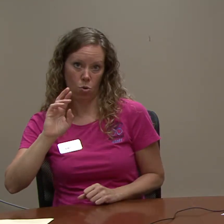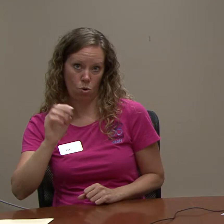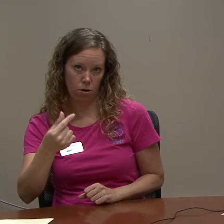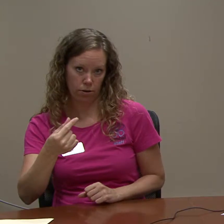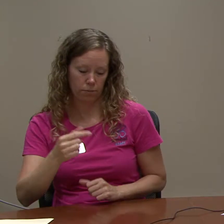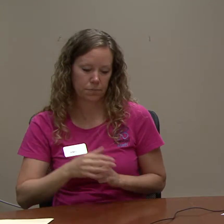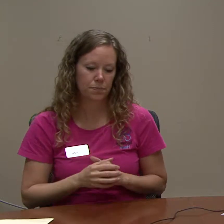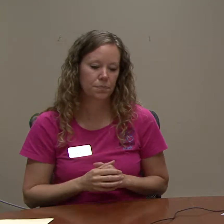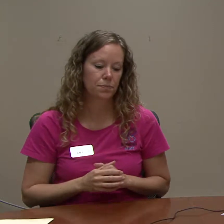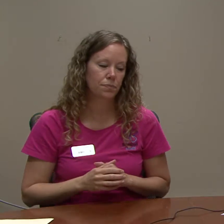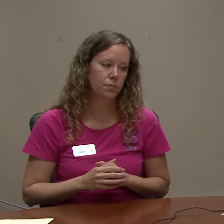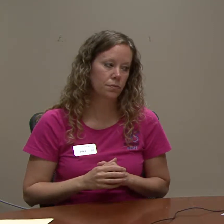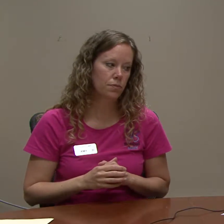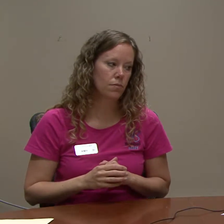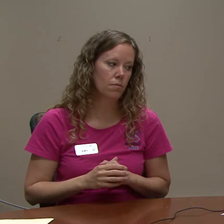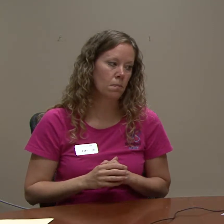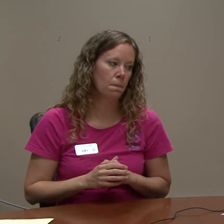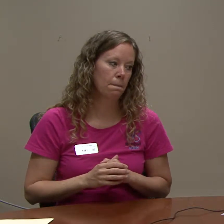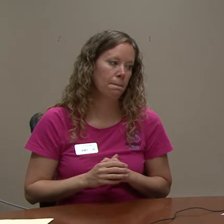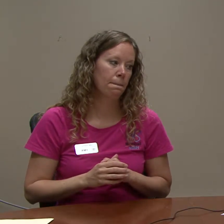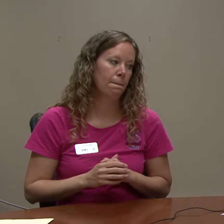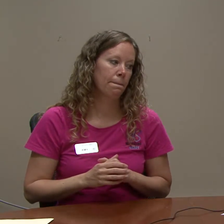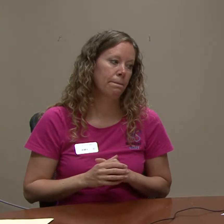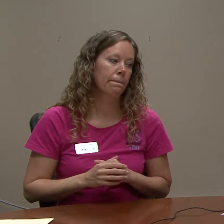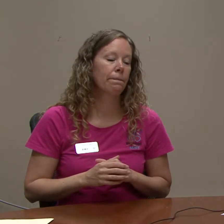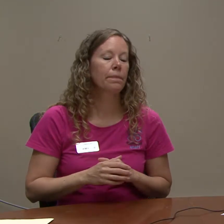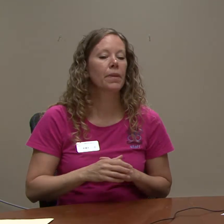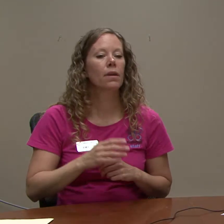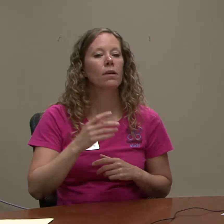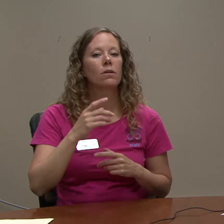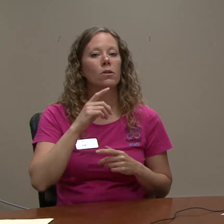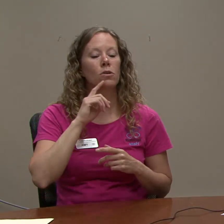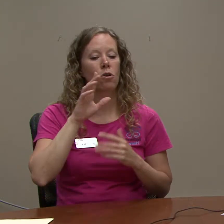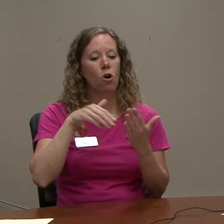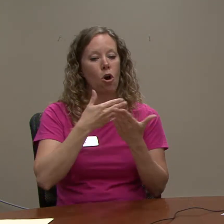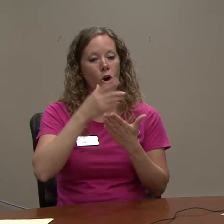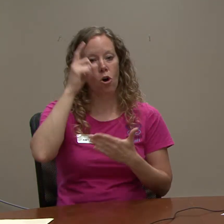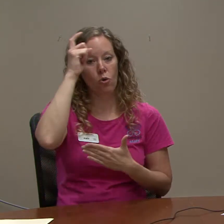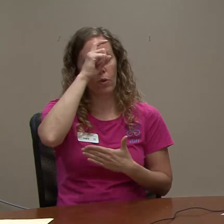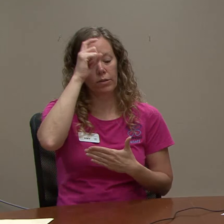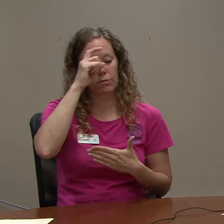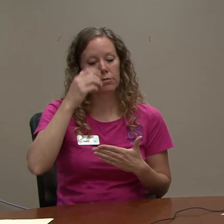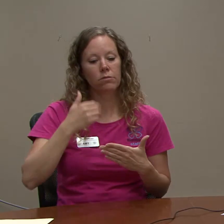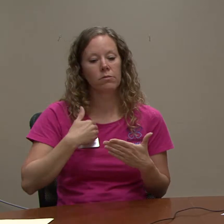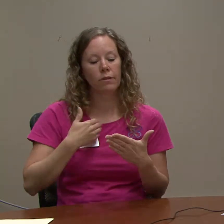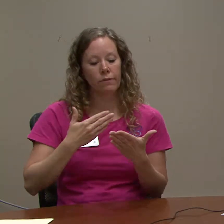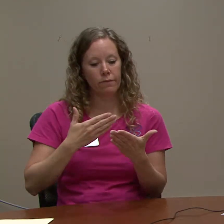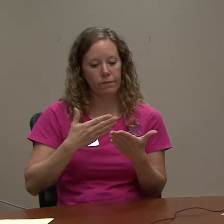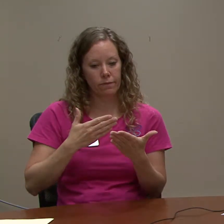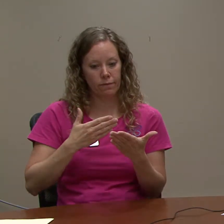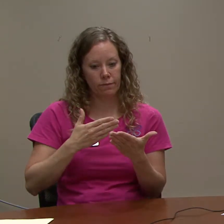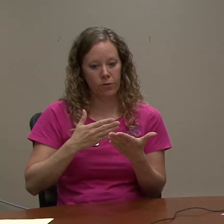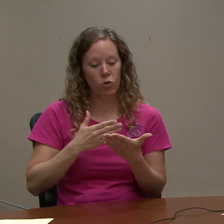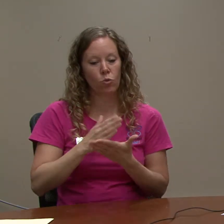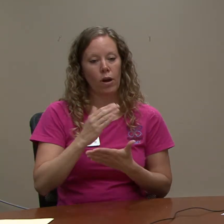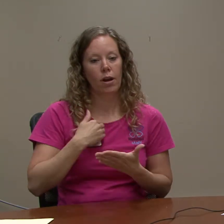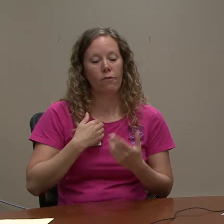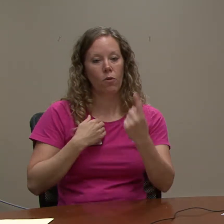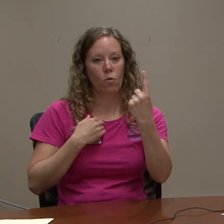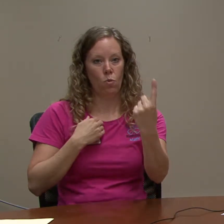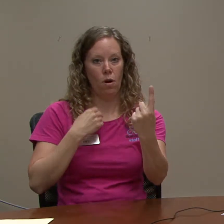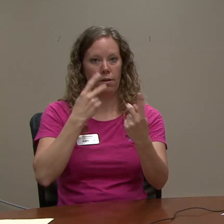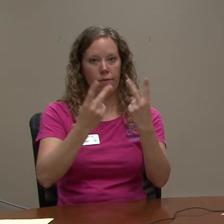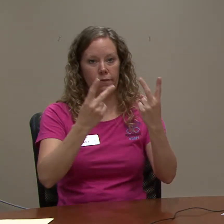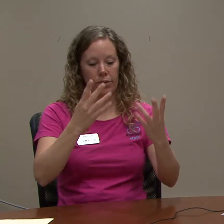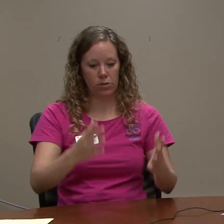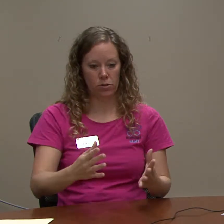Pre-visit information for non-essential visitors. Every resident is allowed an opportunity to have at least one